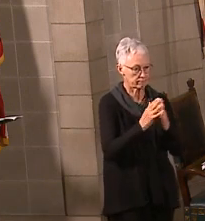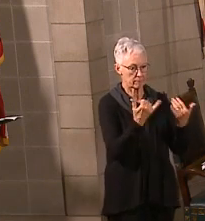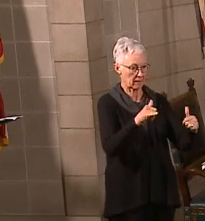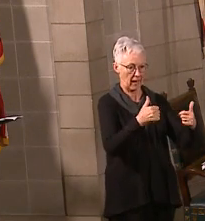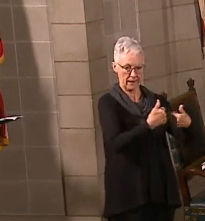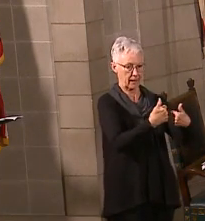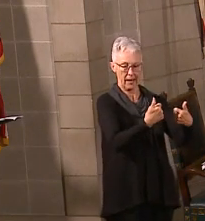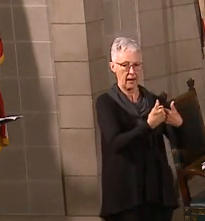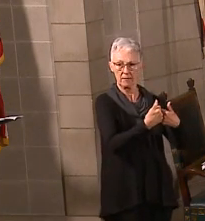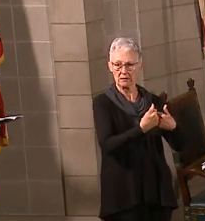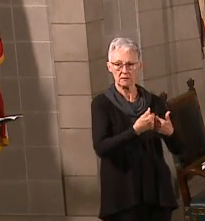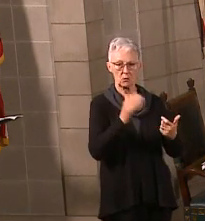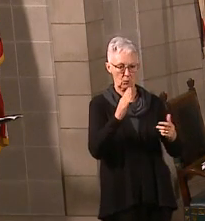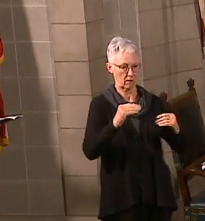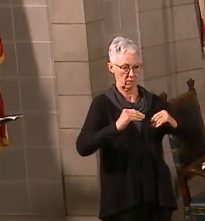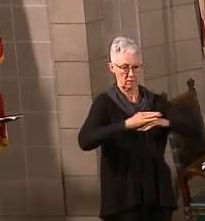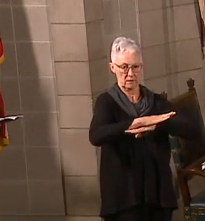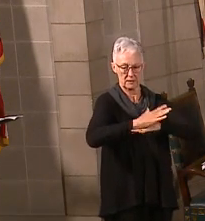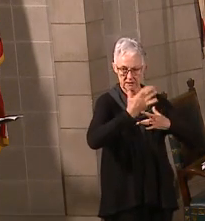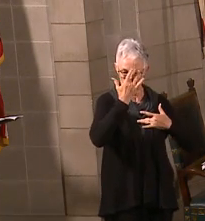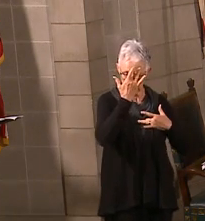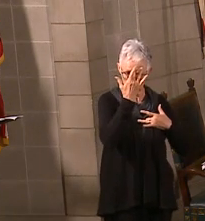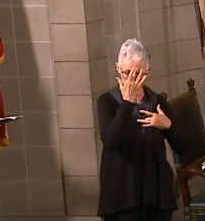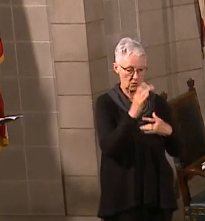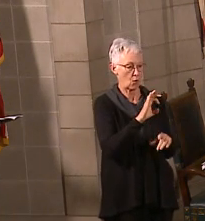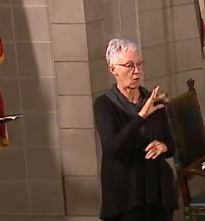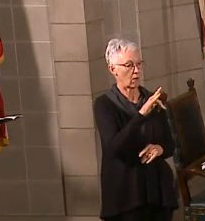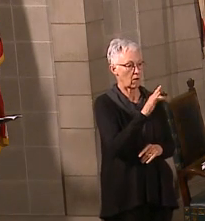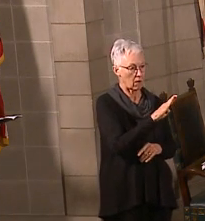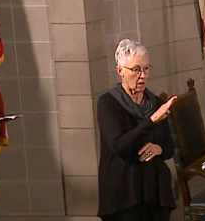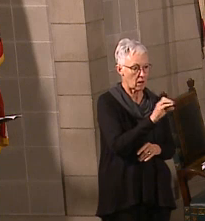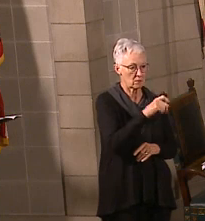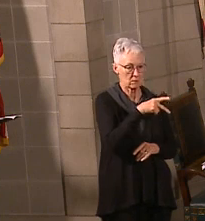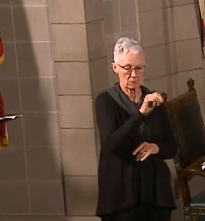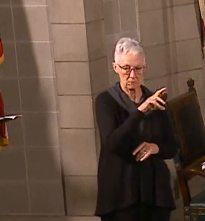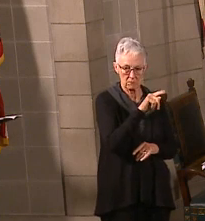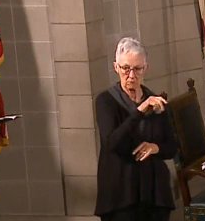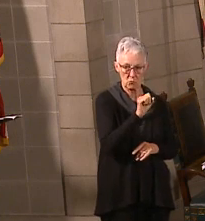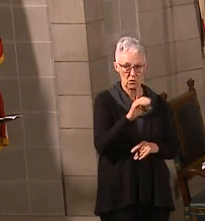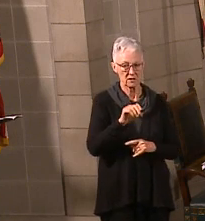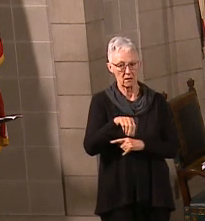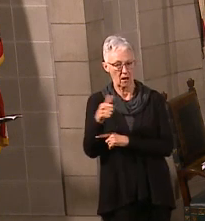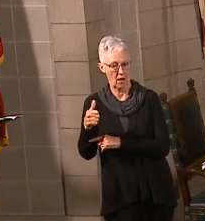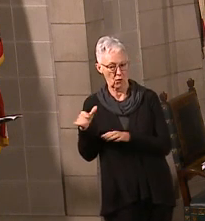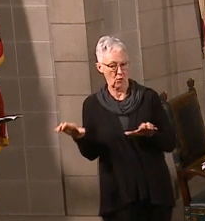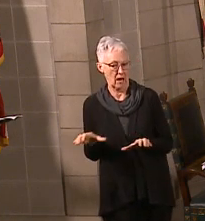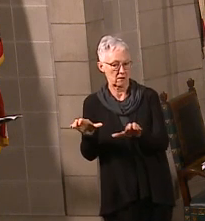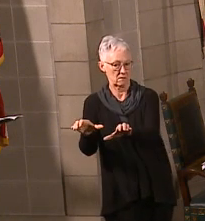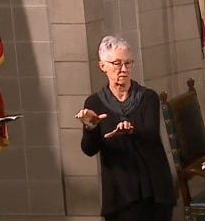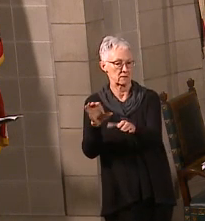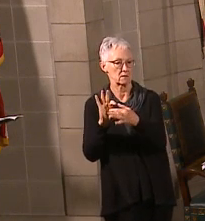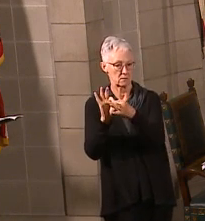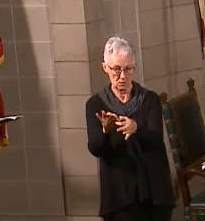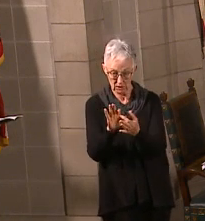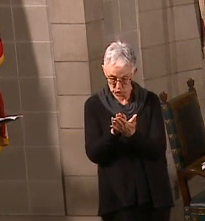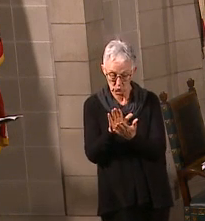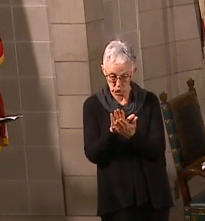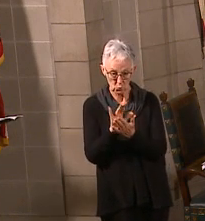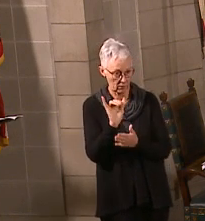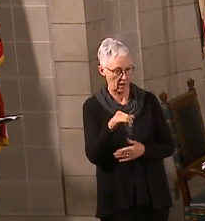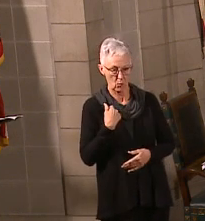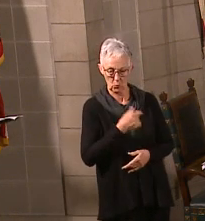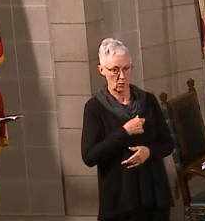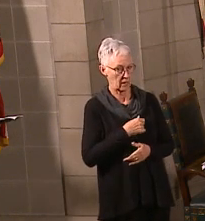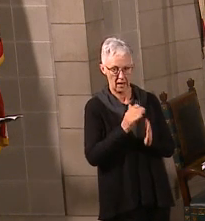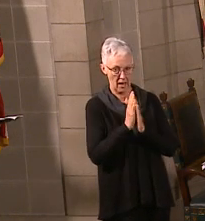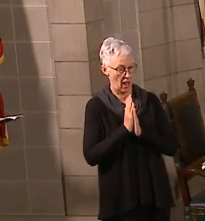we've tried to make that uniform between club sports and extracurricular activities at the schools. Now, we're getting a lot of questions about, well, what